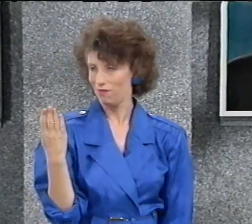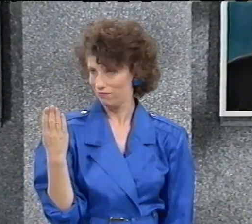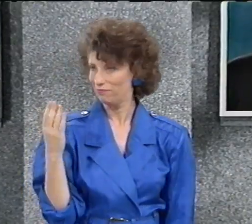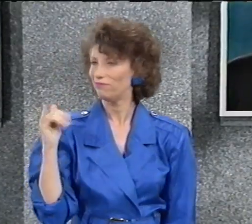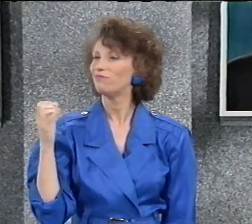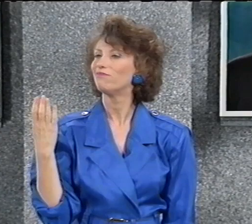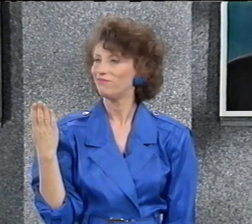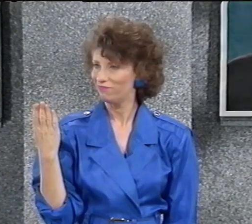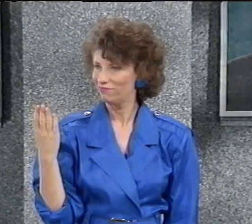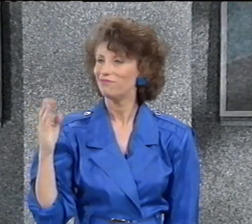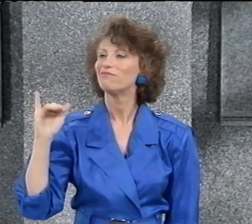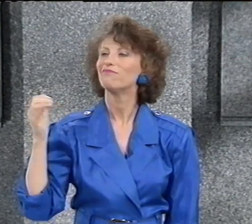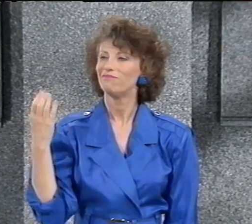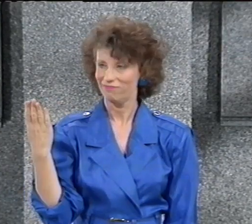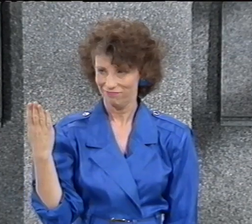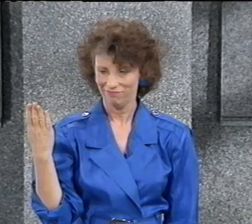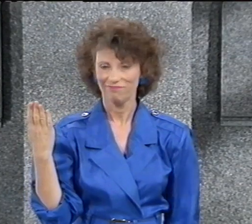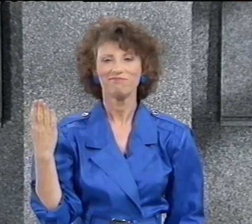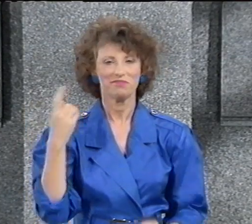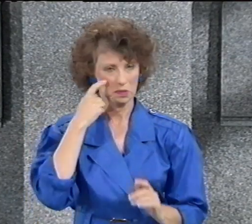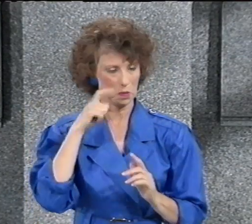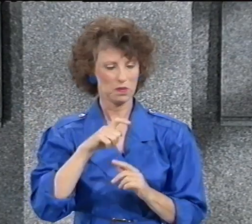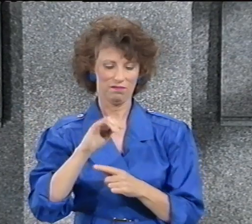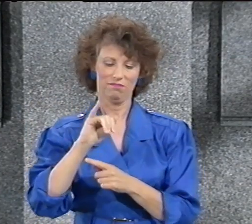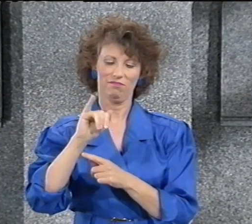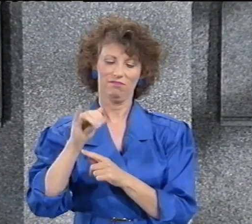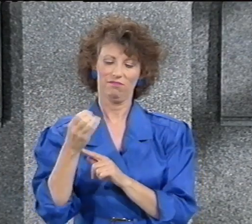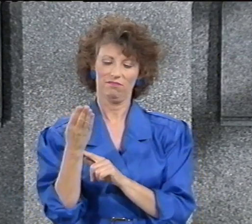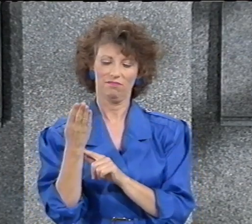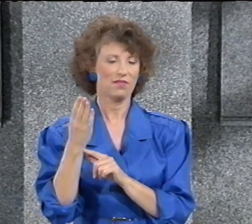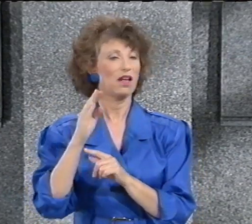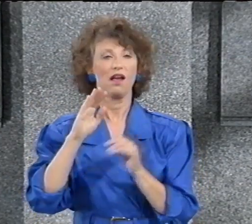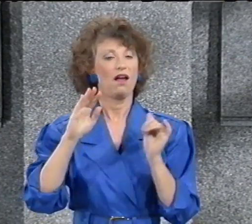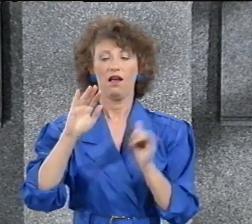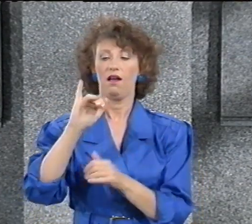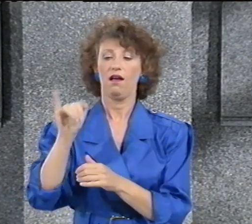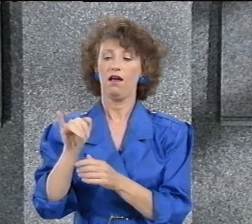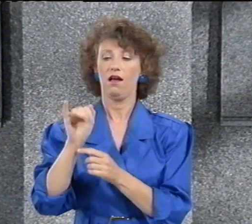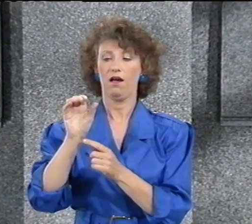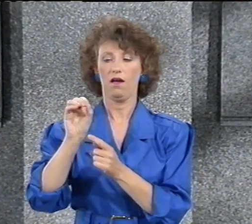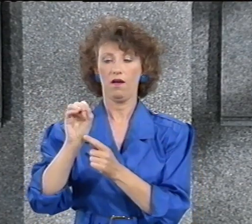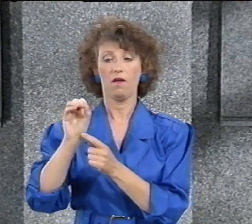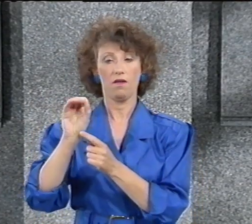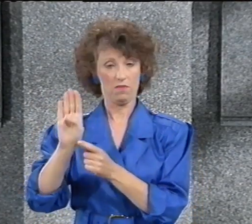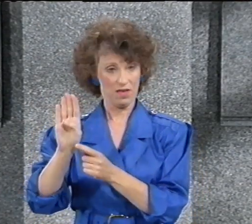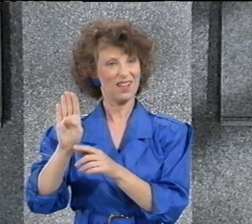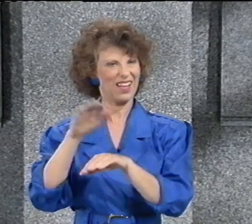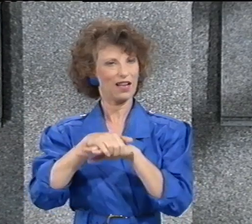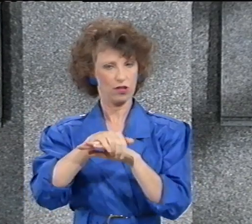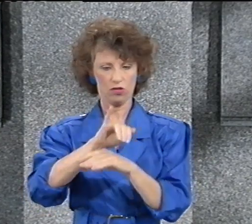Look at this word and notice how the J twists. English spelling would